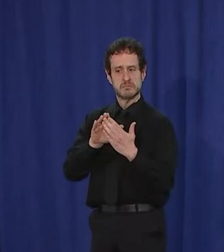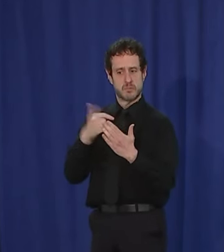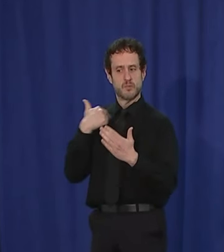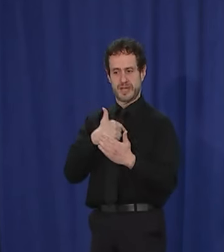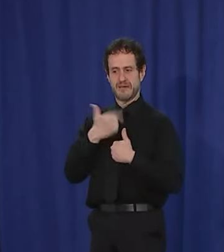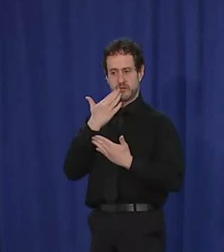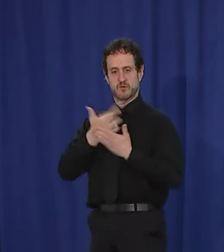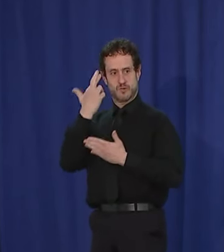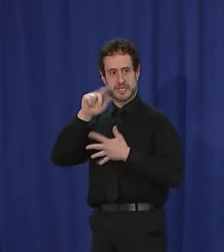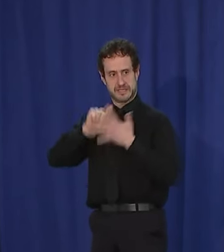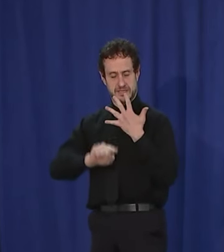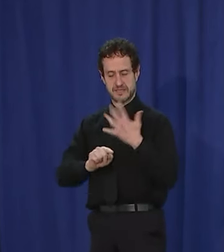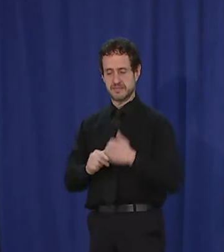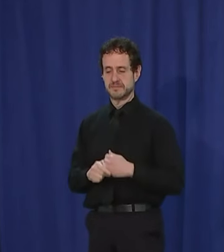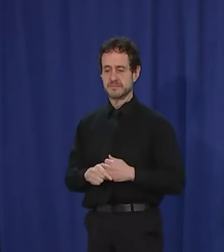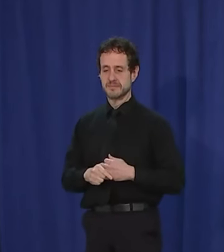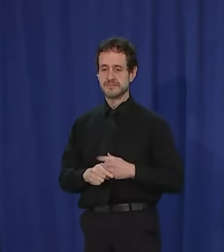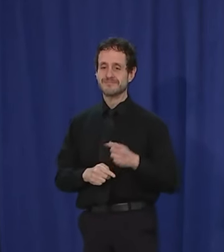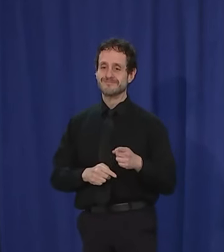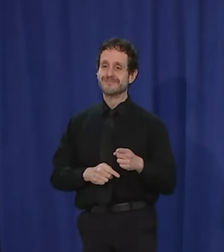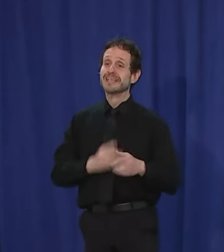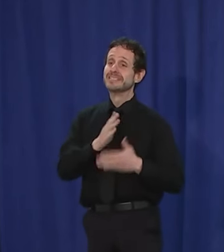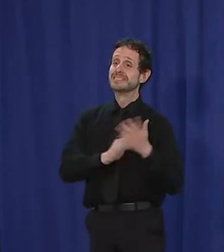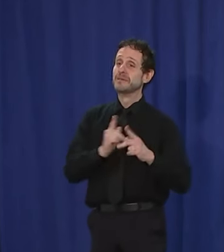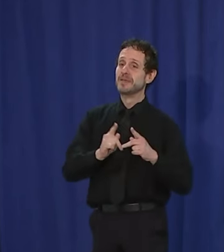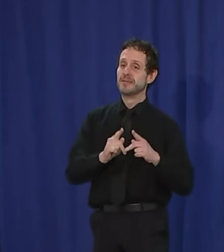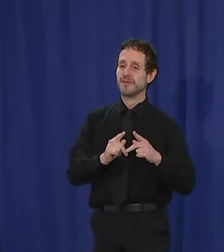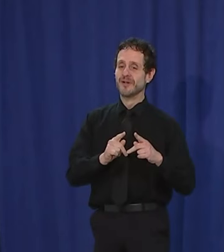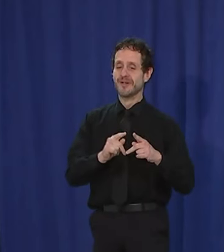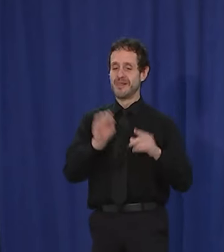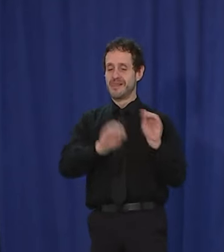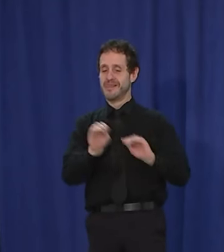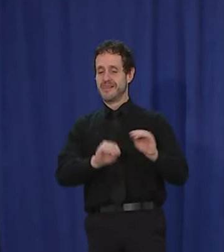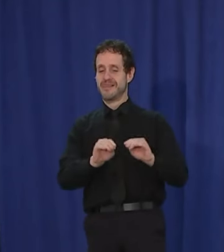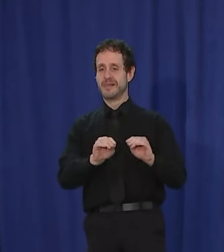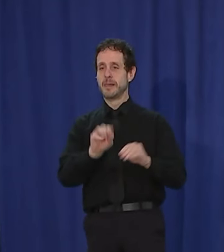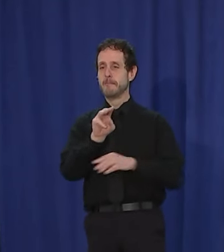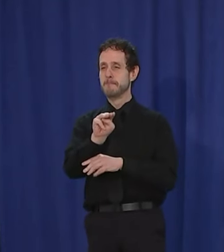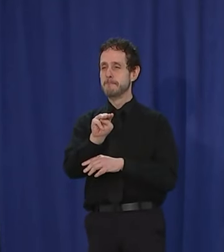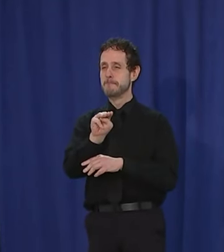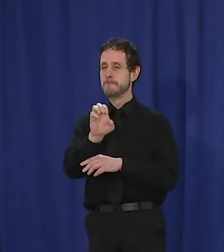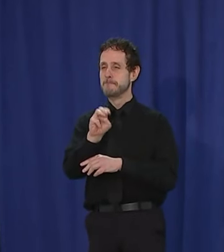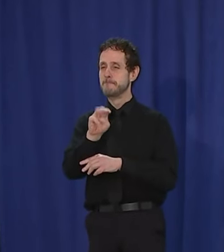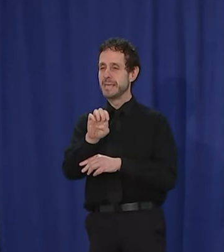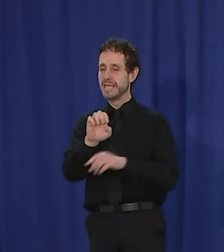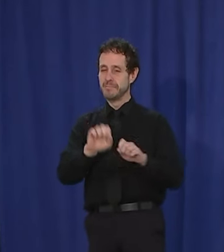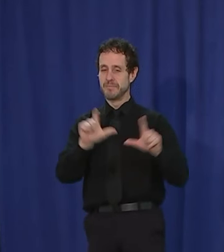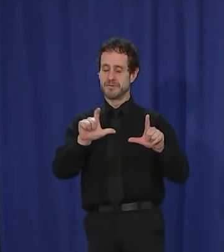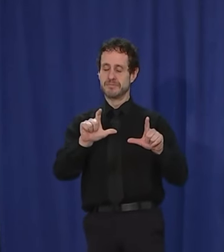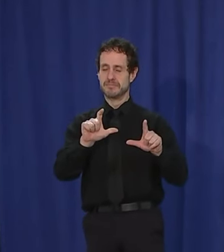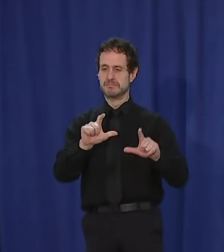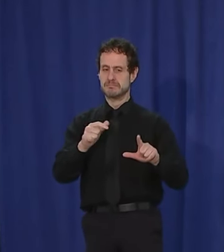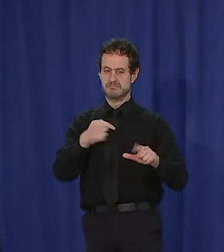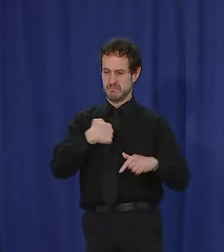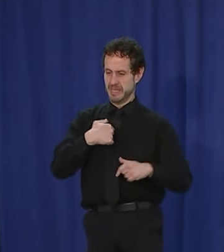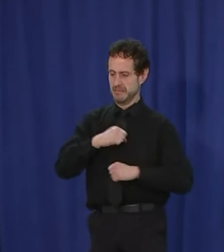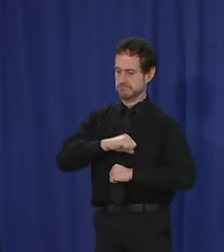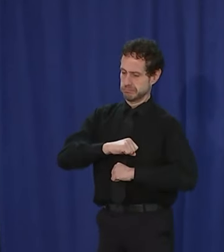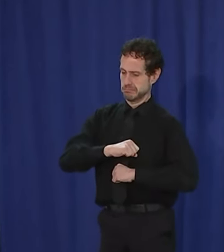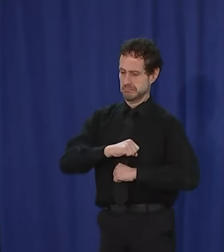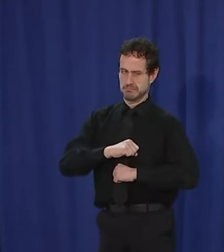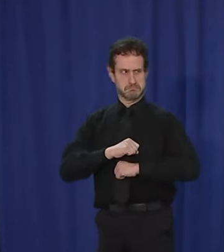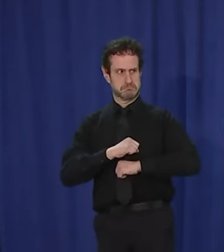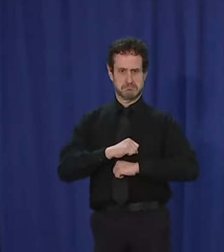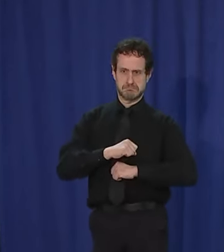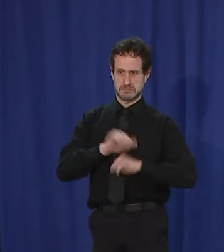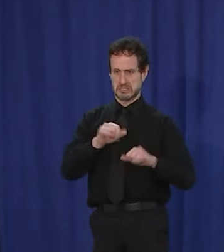Obviously, the memes cropped up and really became a thing before we rolled out our specific strategy. But